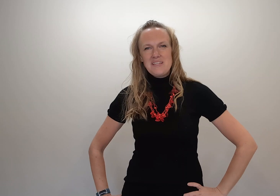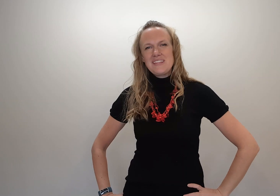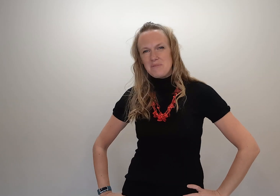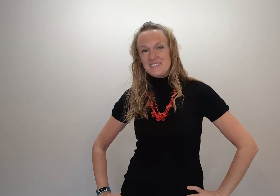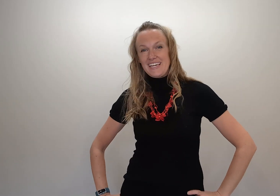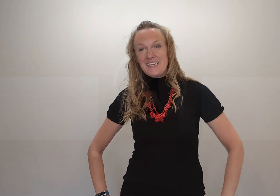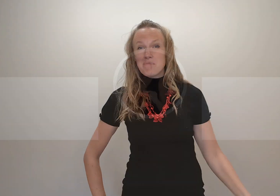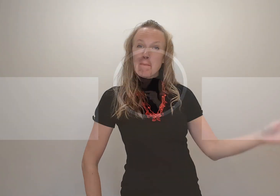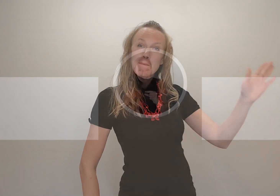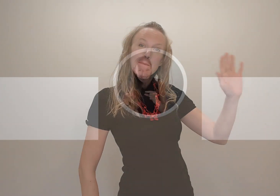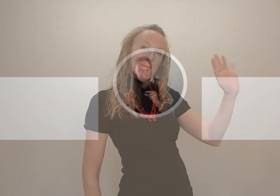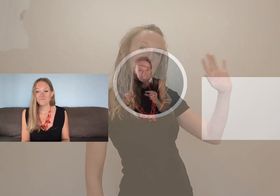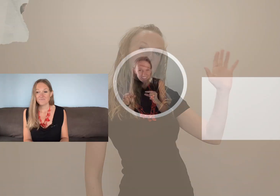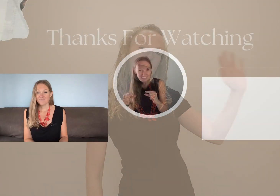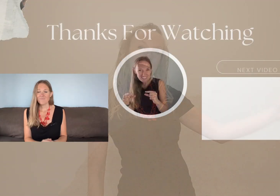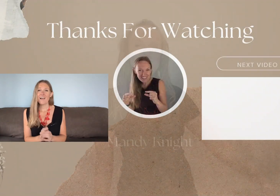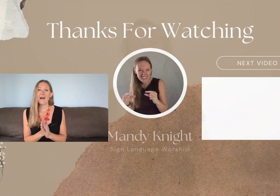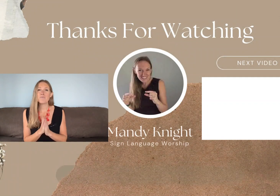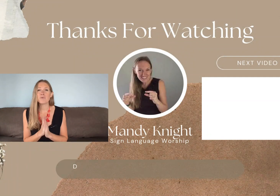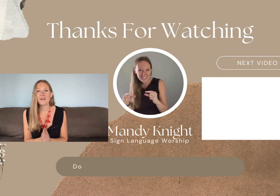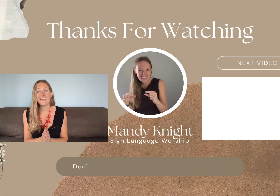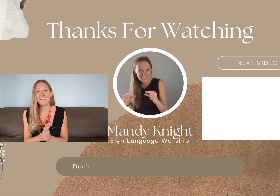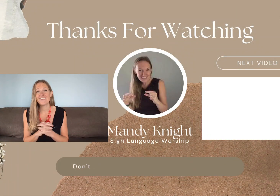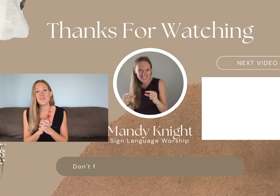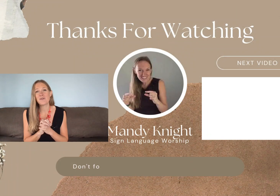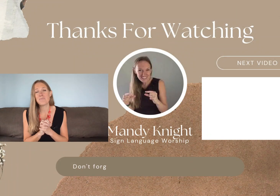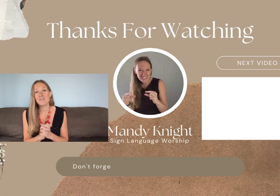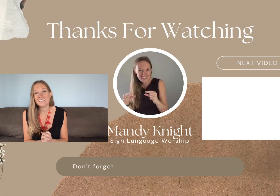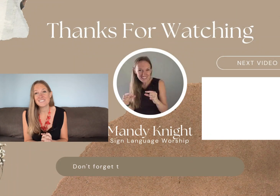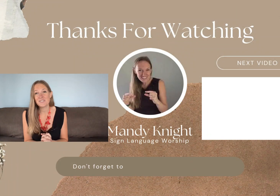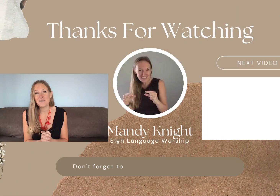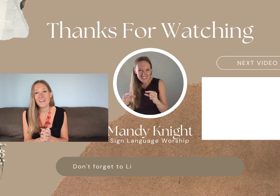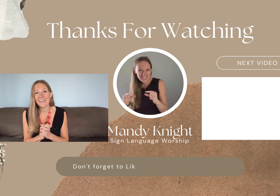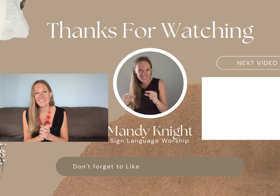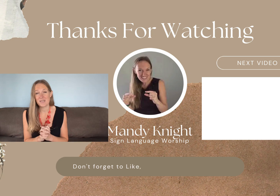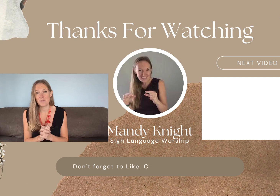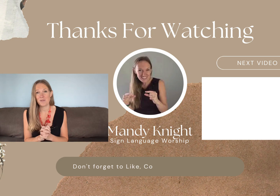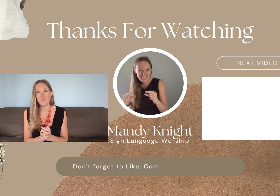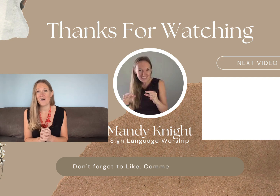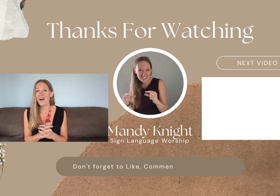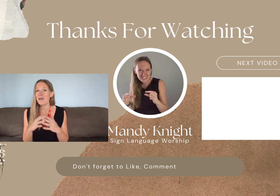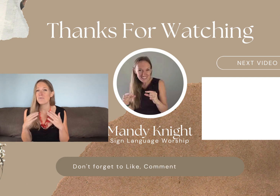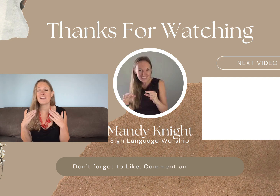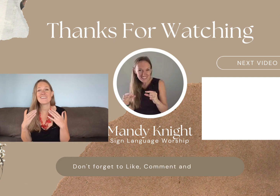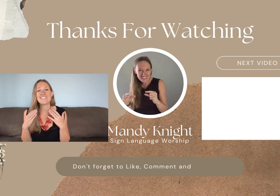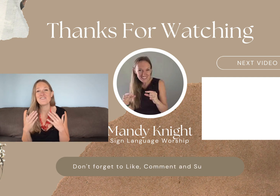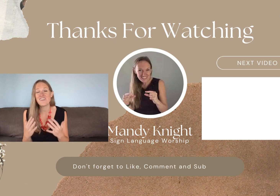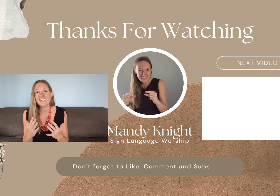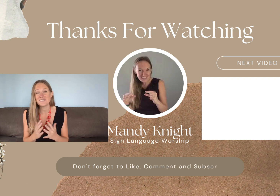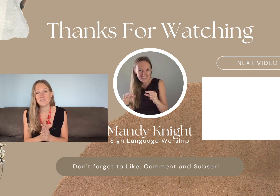the music. Bye. I pray that the Lord bless you and keep you. I pray that his face would